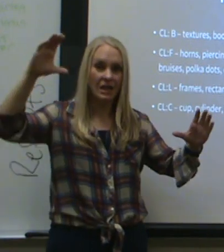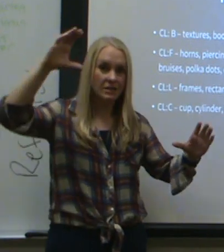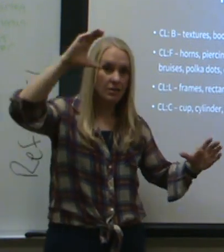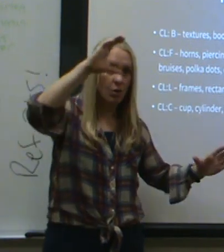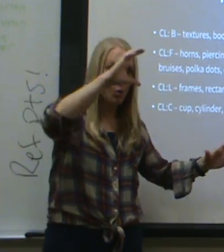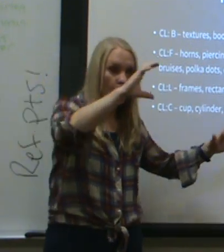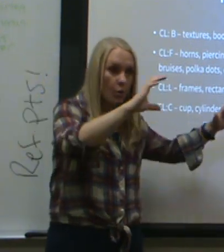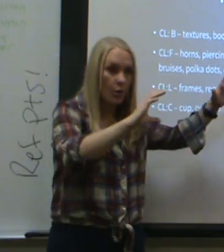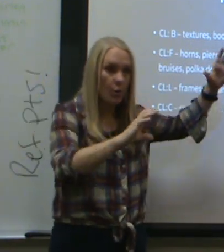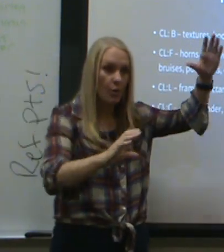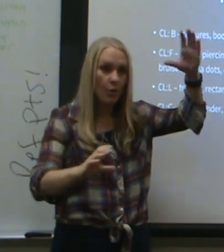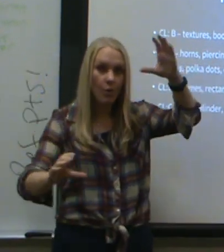searchlights,